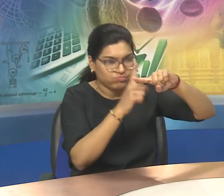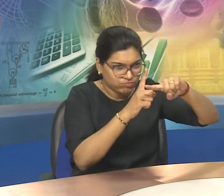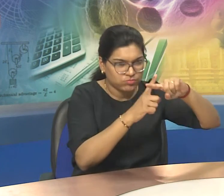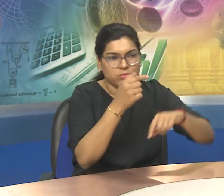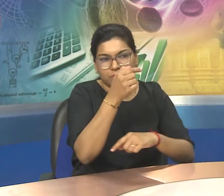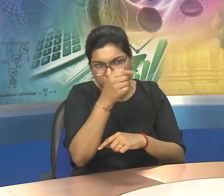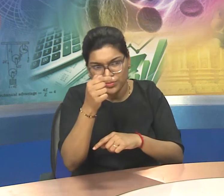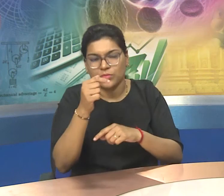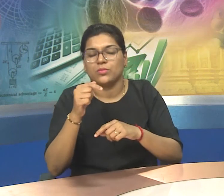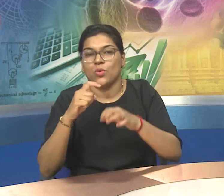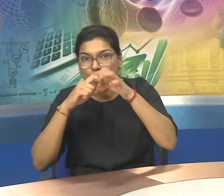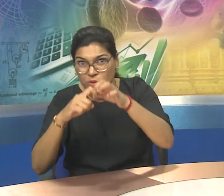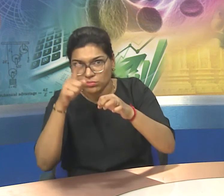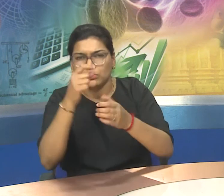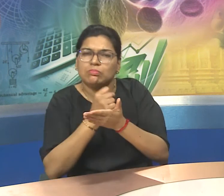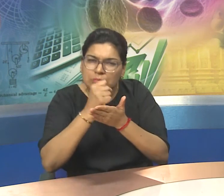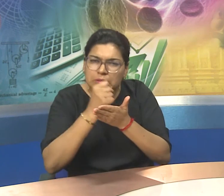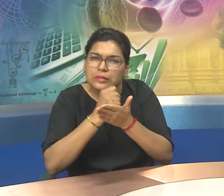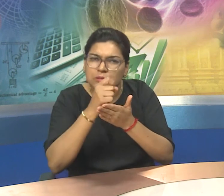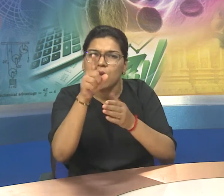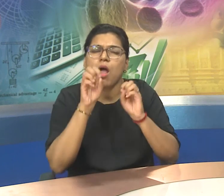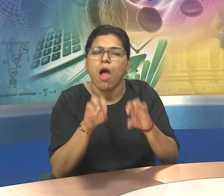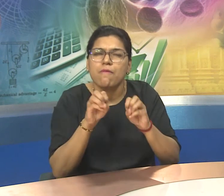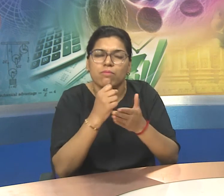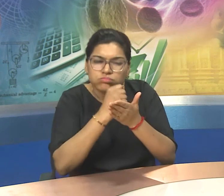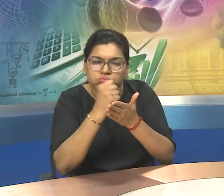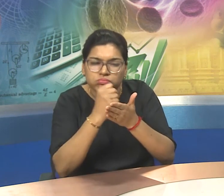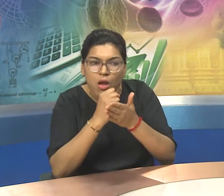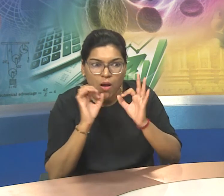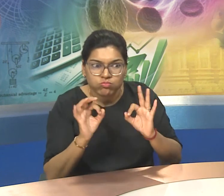color statement indicates the syntax. You need to practice